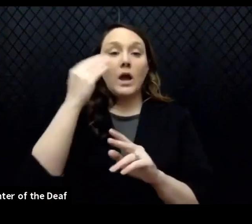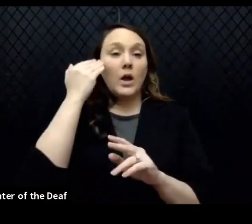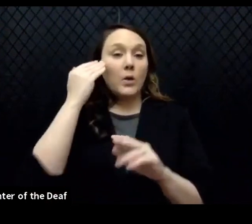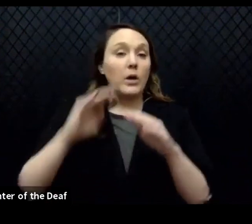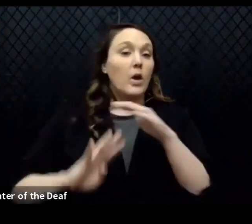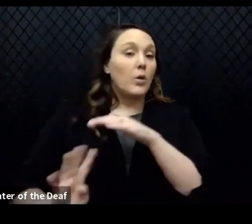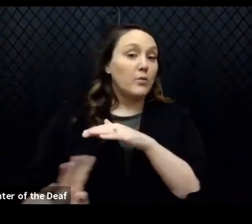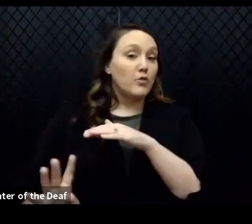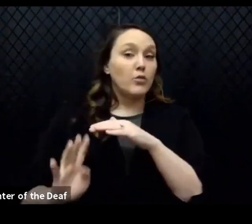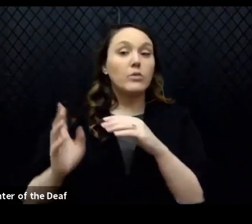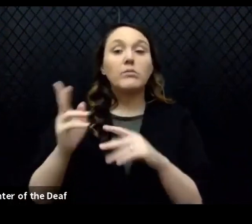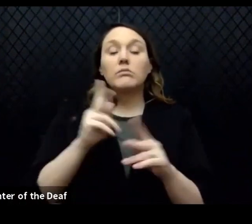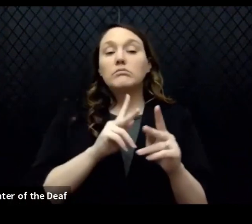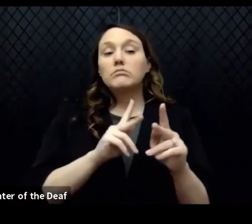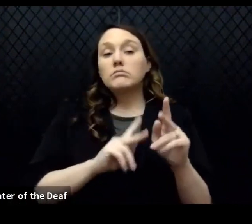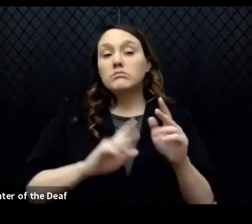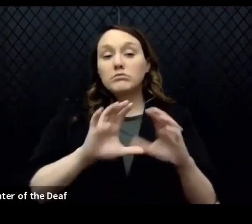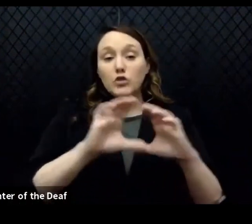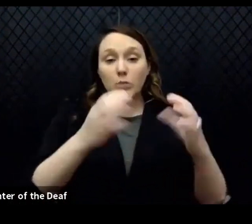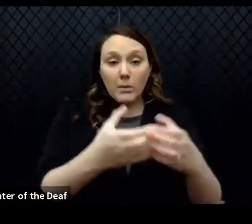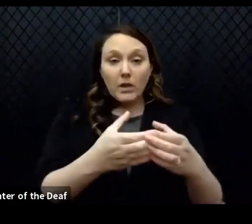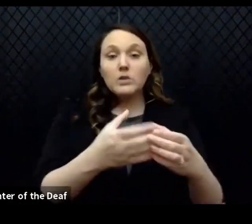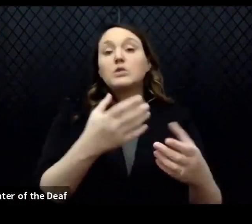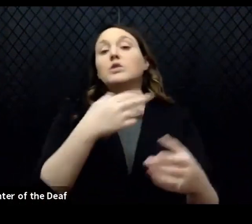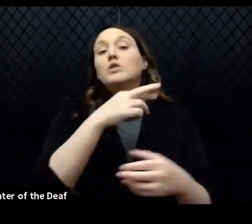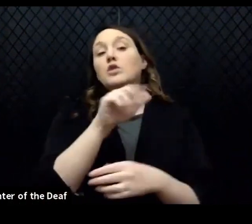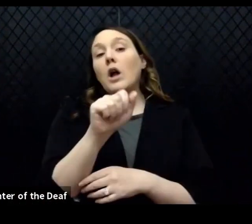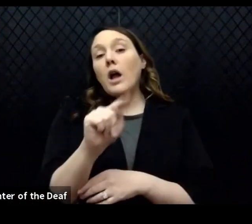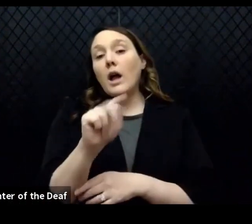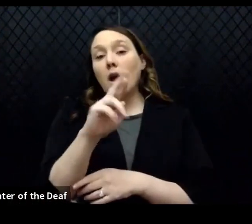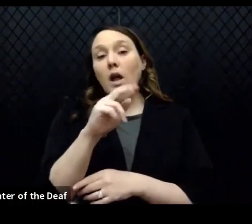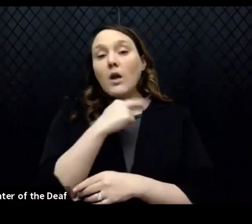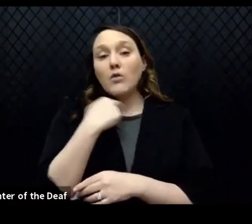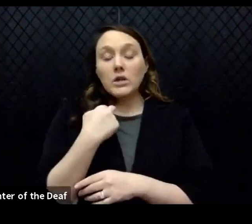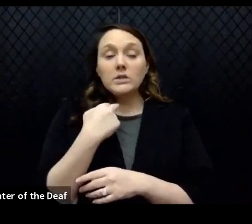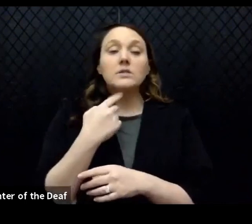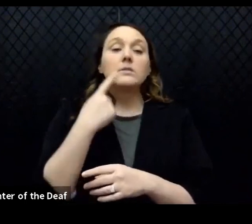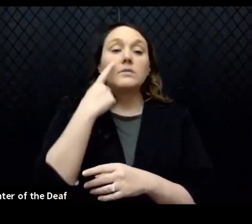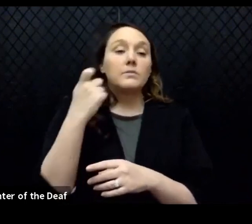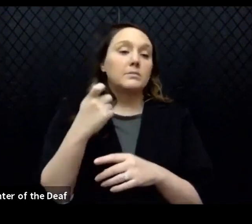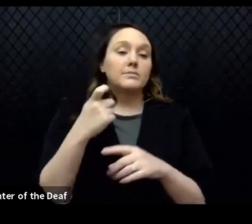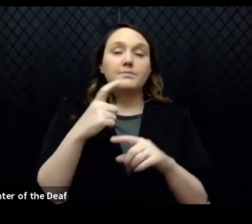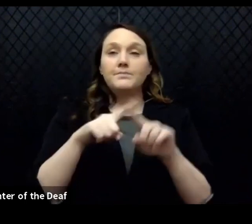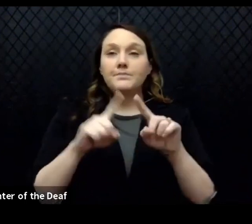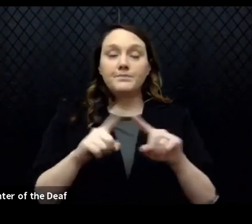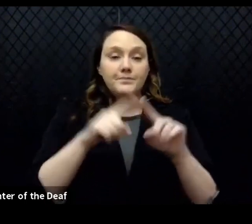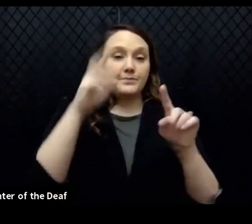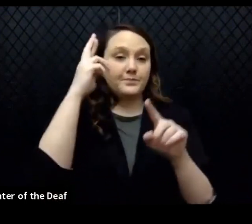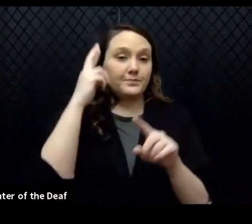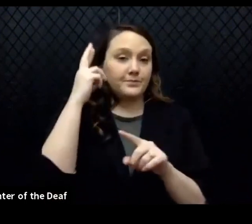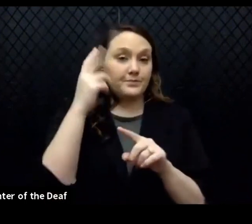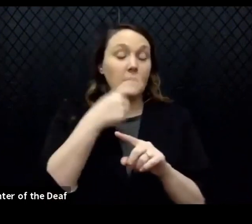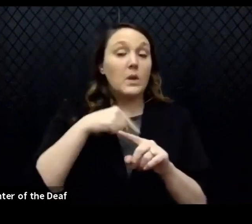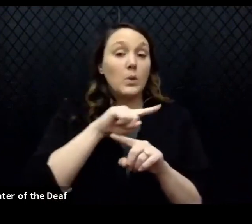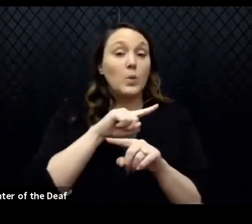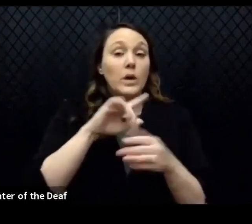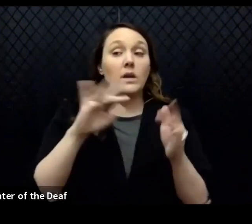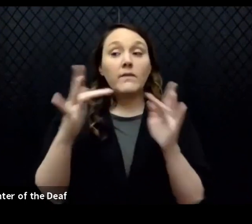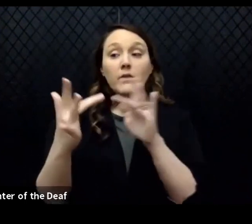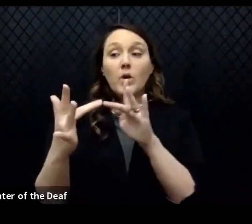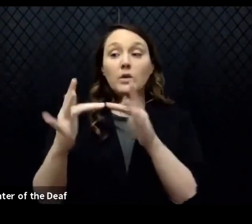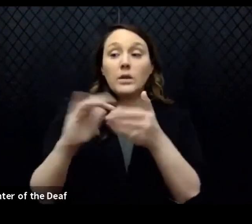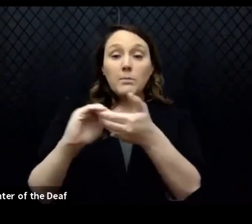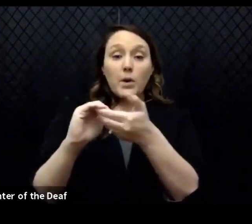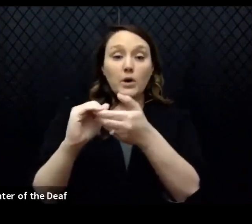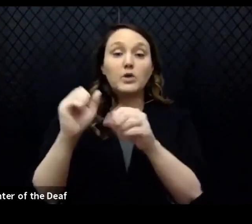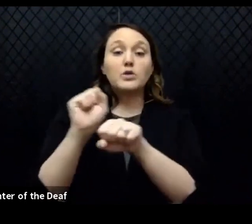for multiple reasons. And we've worked with our partners in the community who work directly with Hispanic populations, Centro Hispano